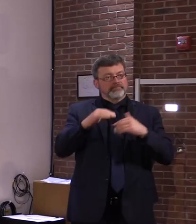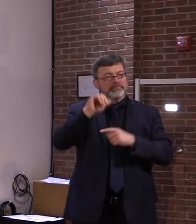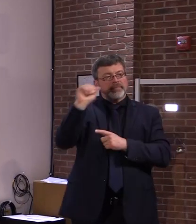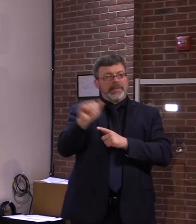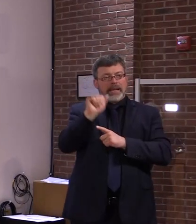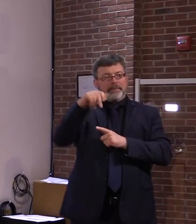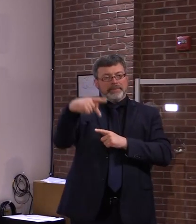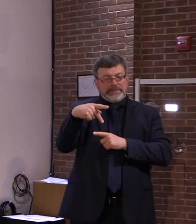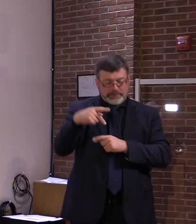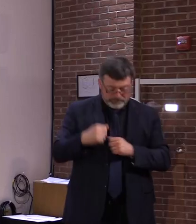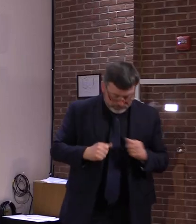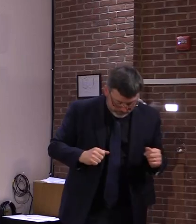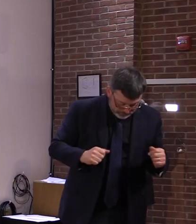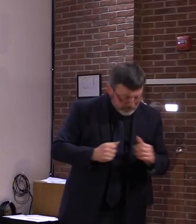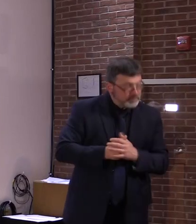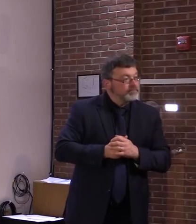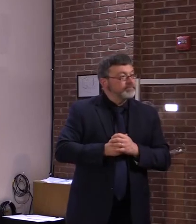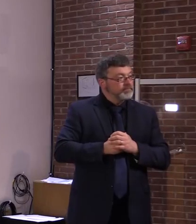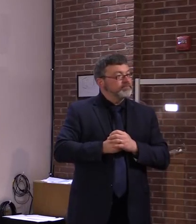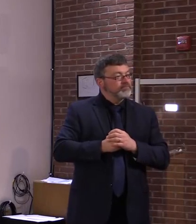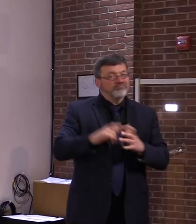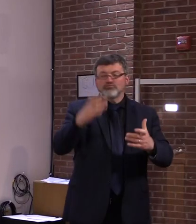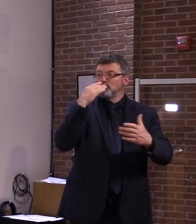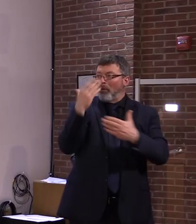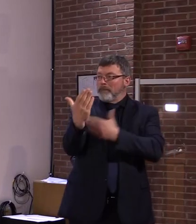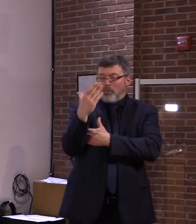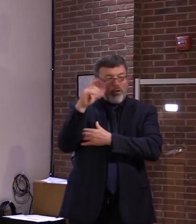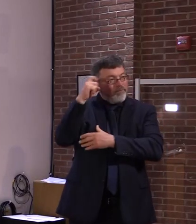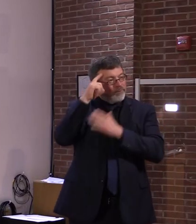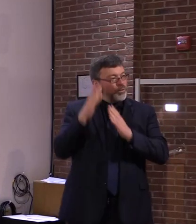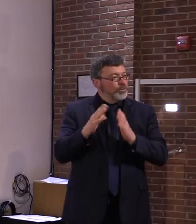Hi, good morning, everybody. I want to ask again